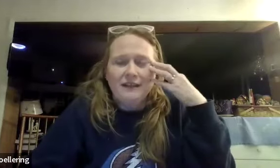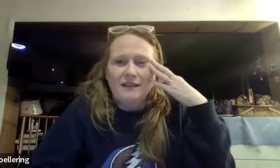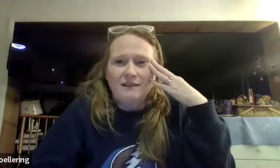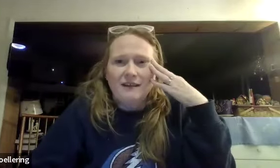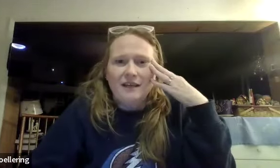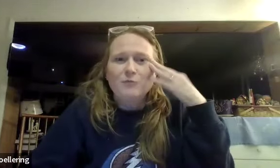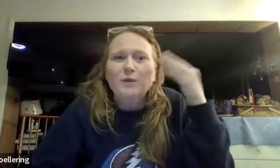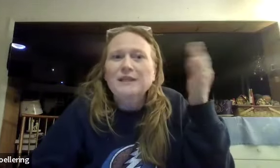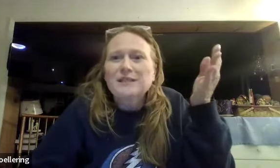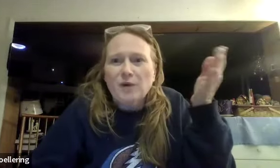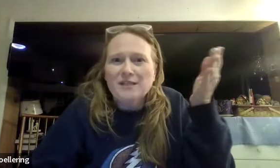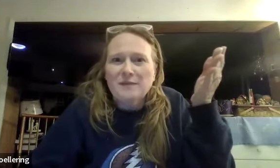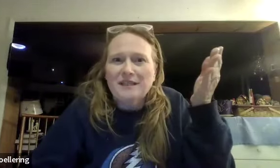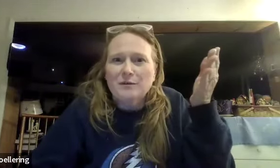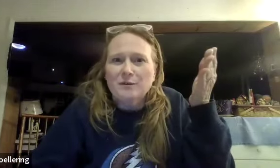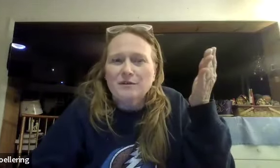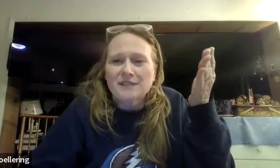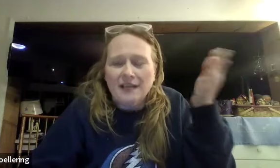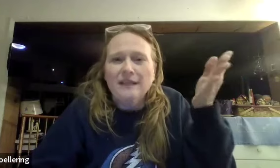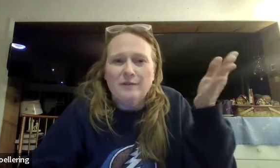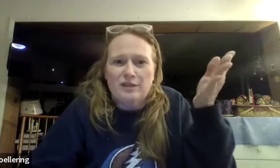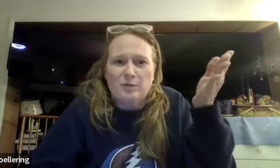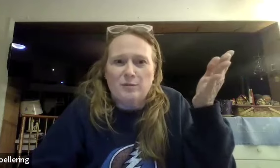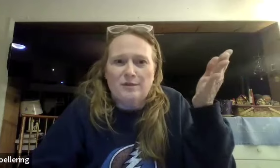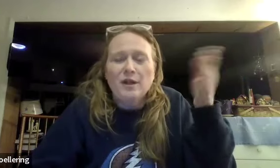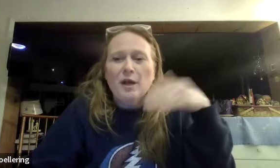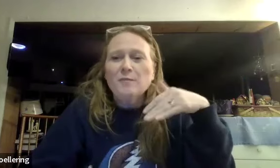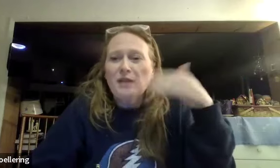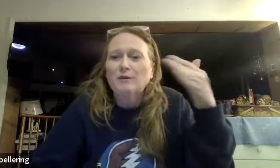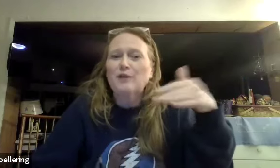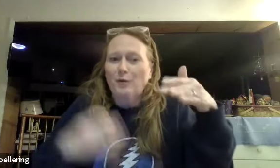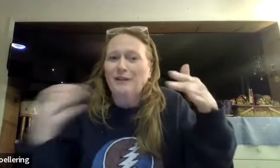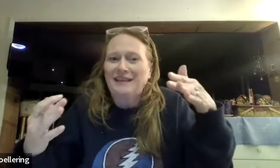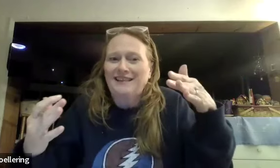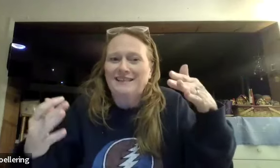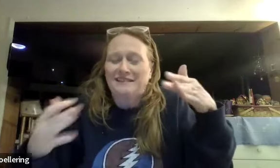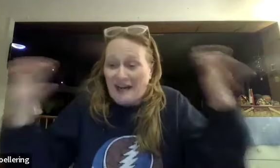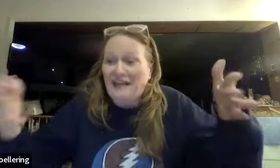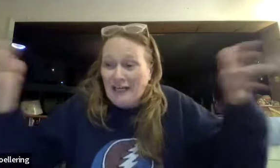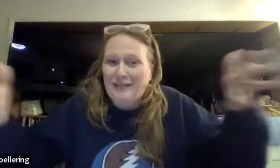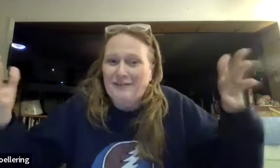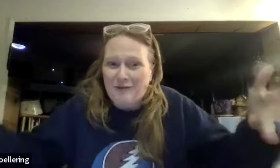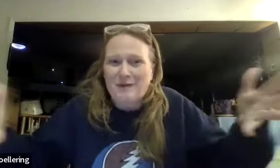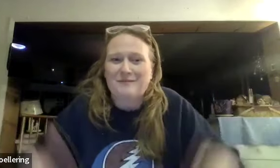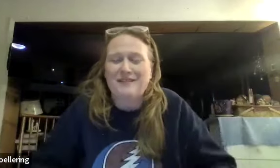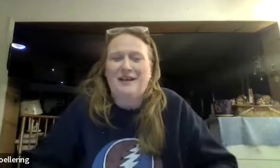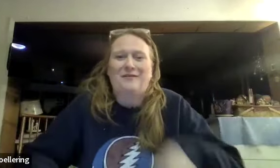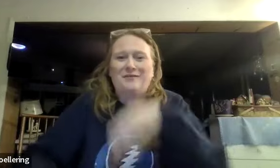like, it really surprised me that there were sign language interpreters, but they were totally signing you